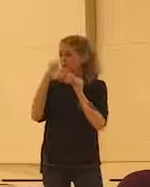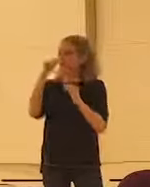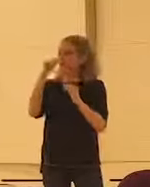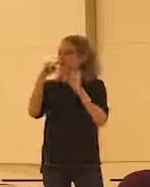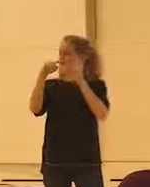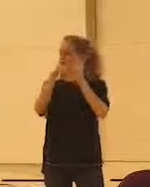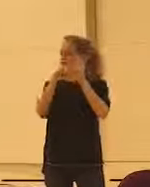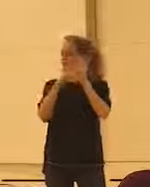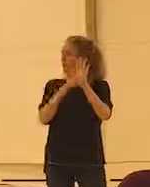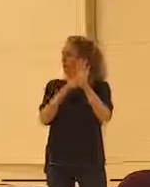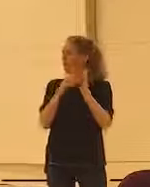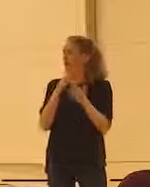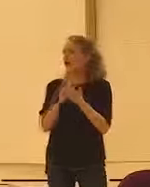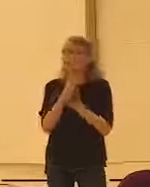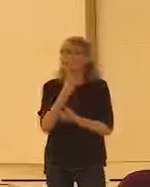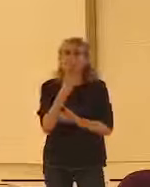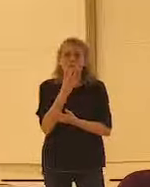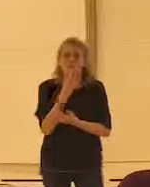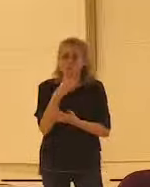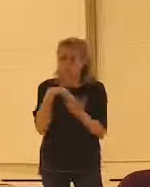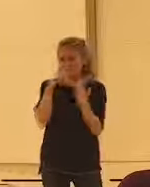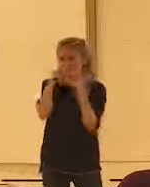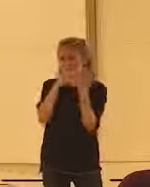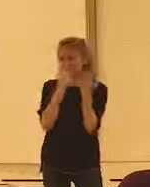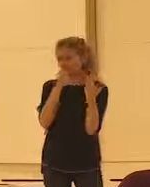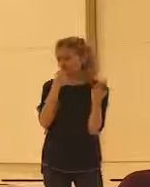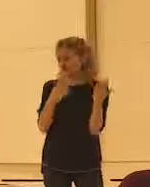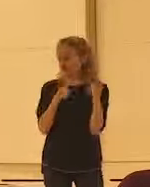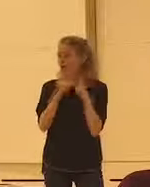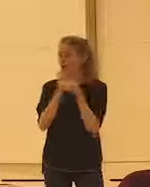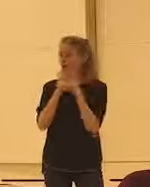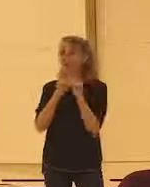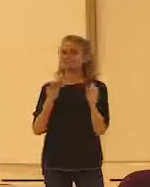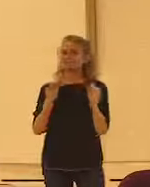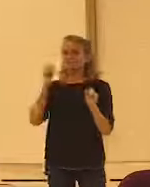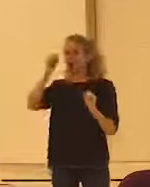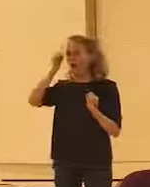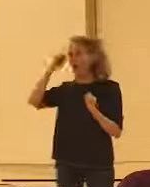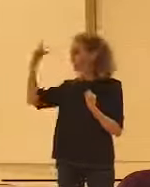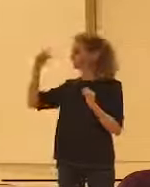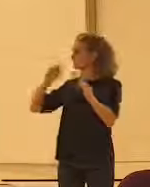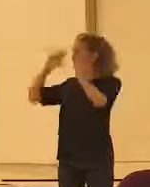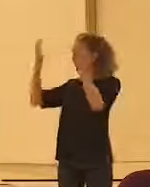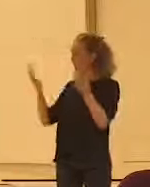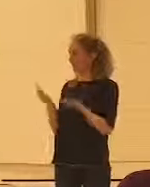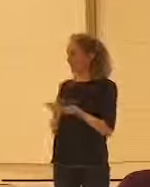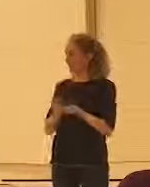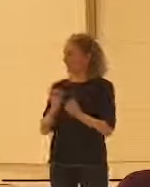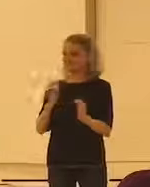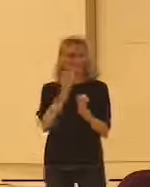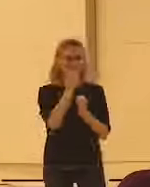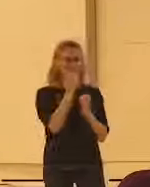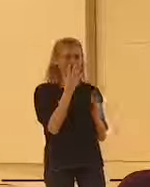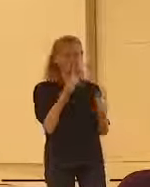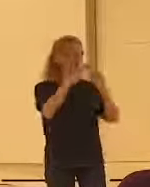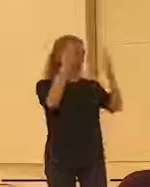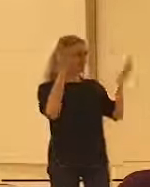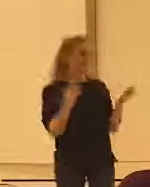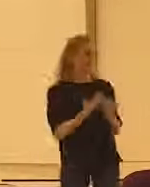it's the guidelines. It has 12 principles. It's wonderful to read. It's great. It's like an ideal world. It's